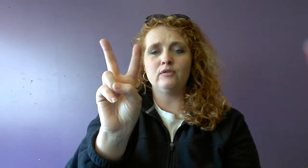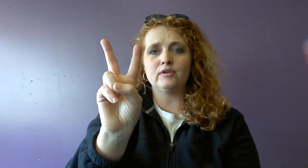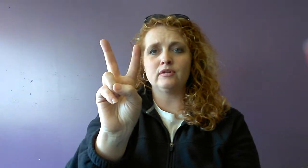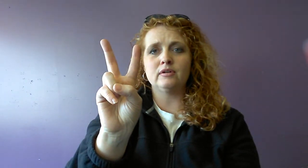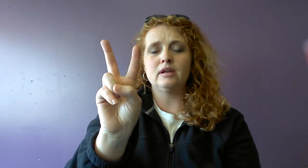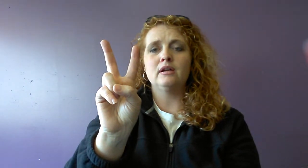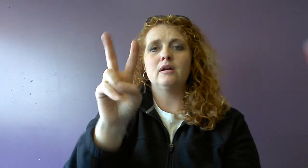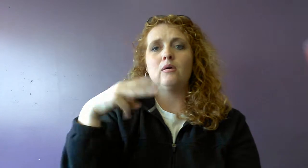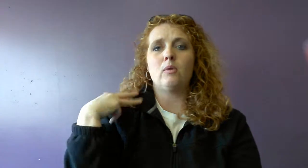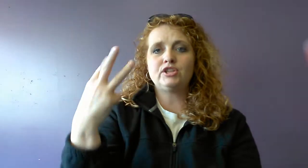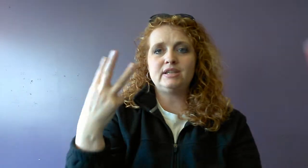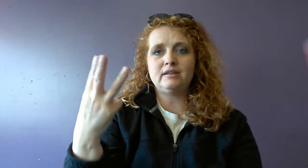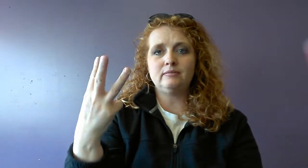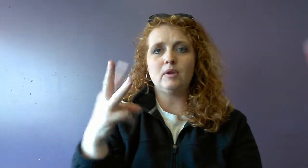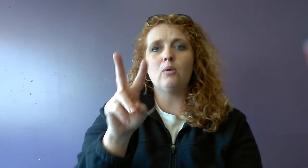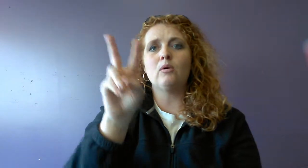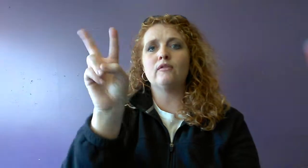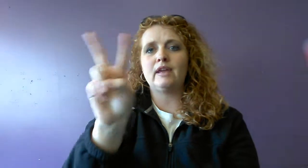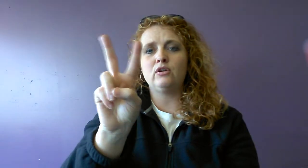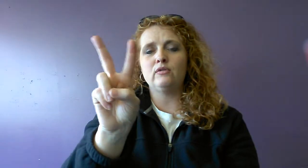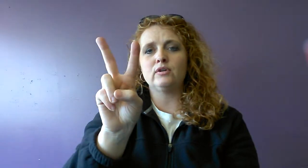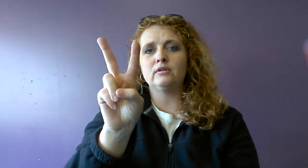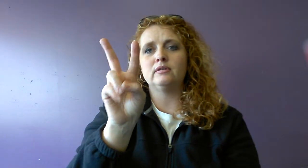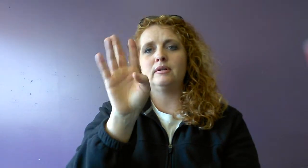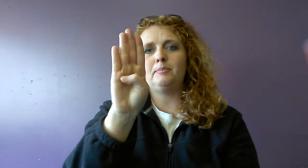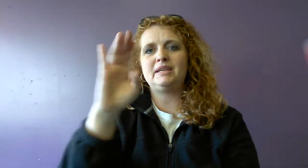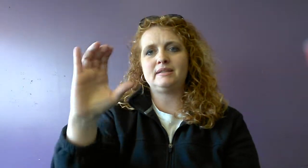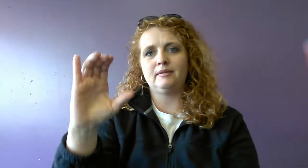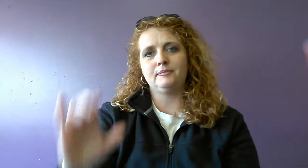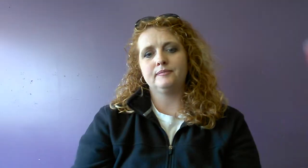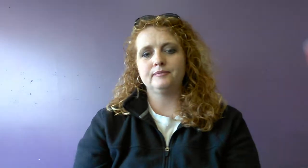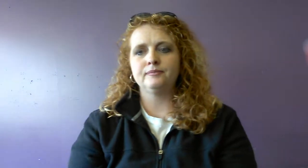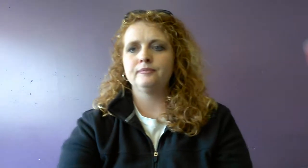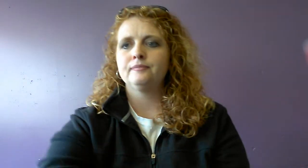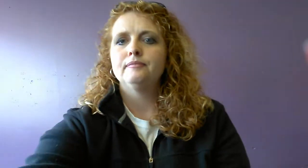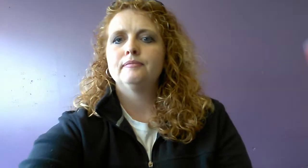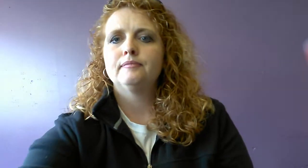Vancouver, Washington, or Vancouver, BC.